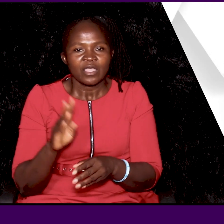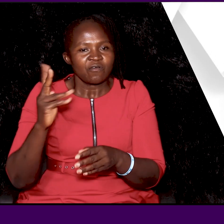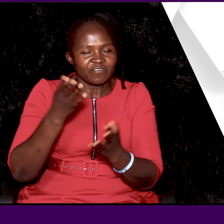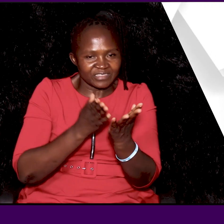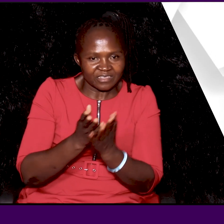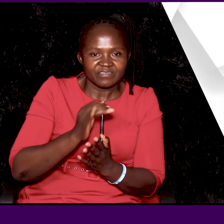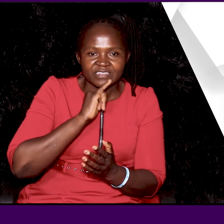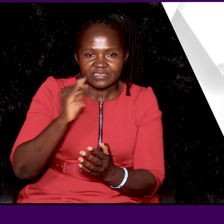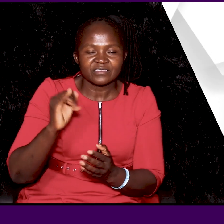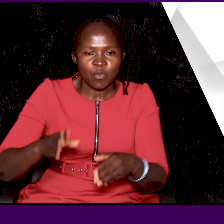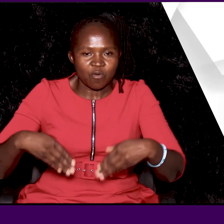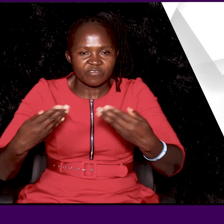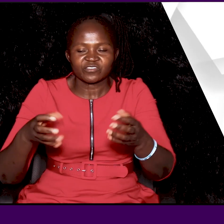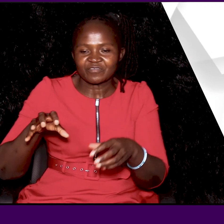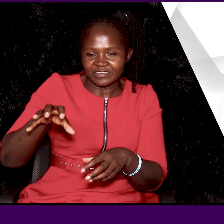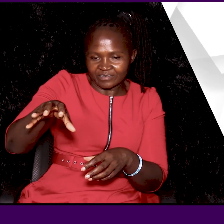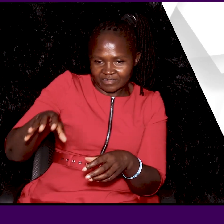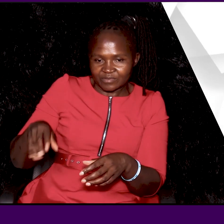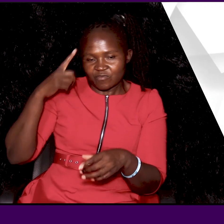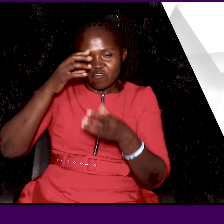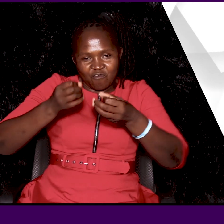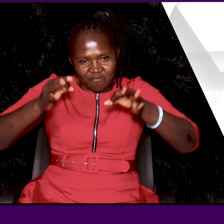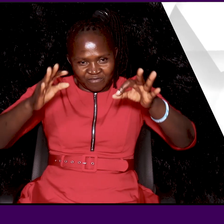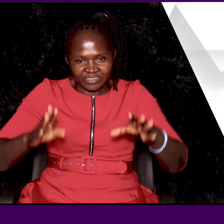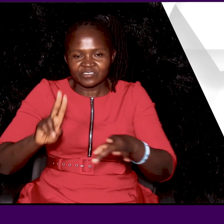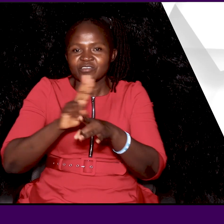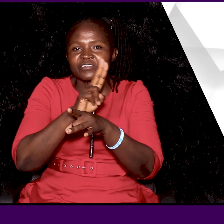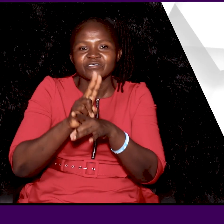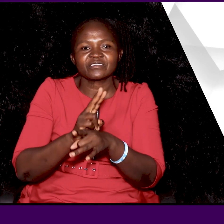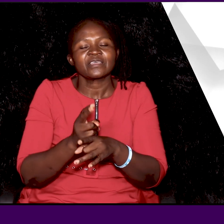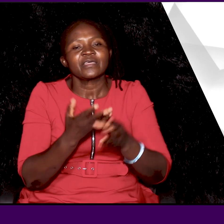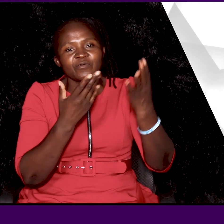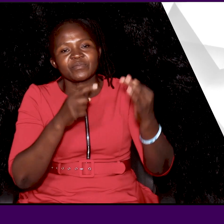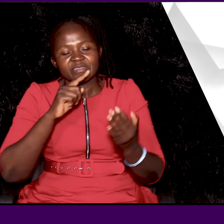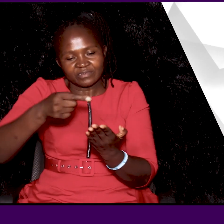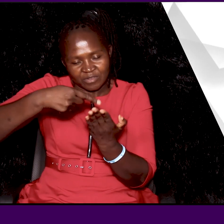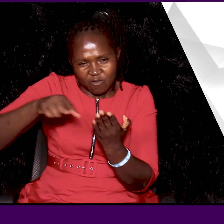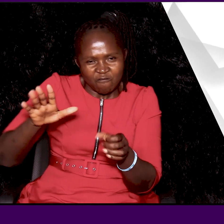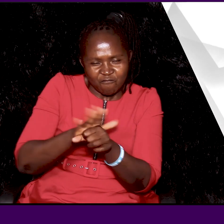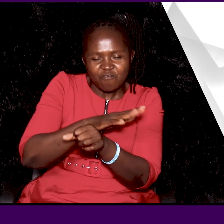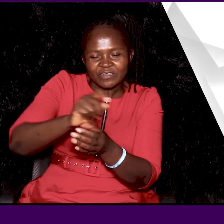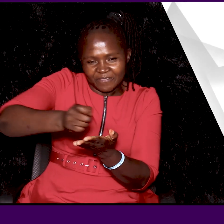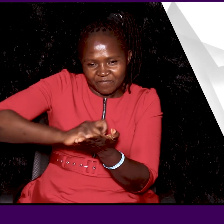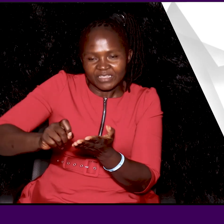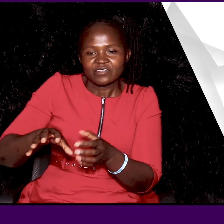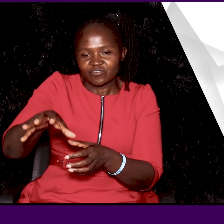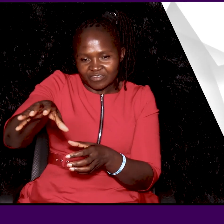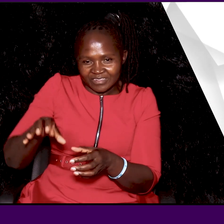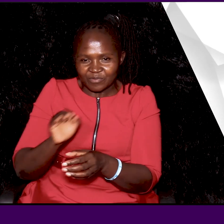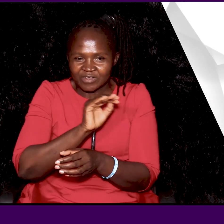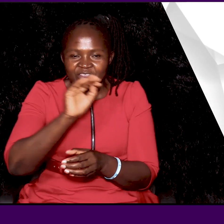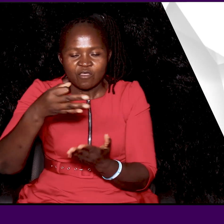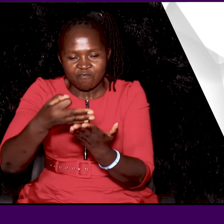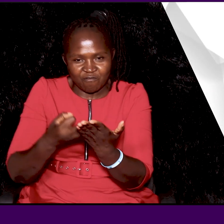fourth service is provision of transport for official use. The requirement is an approved, fully filled transport requisition